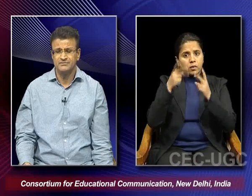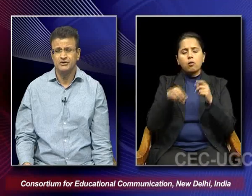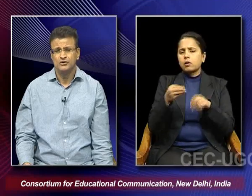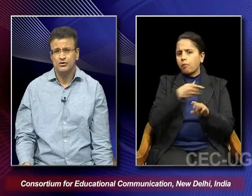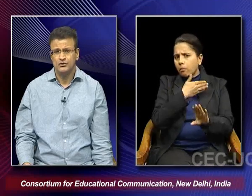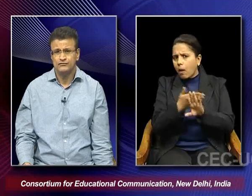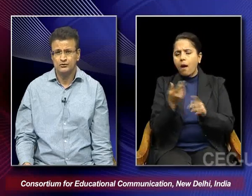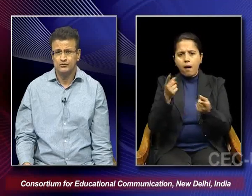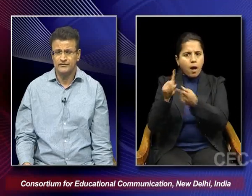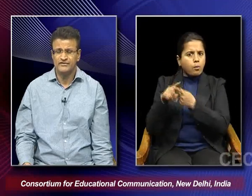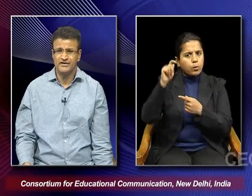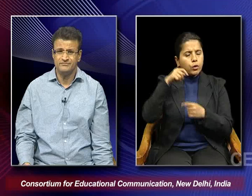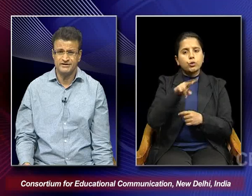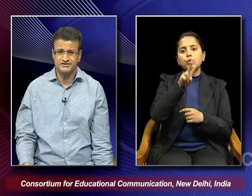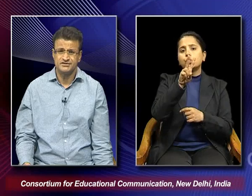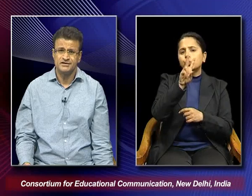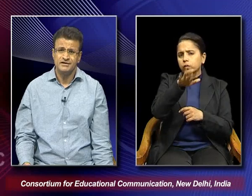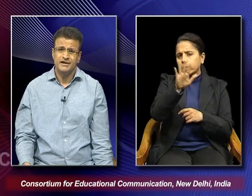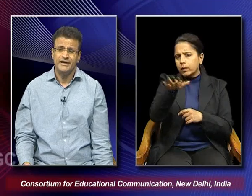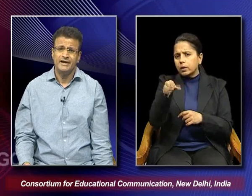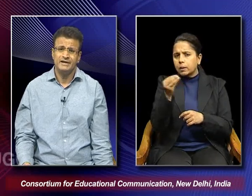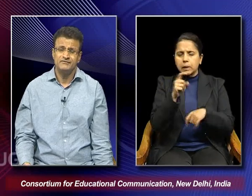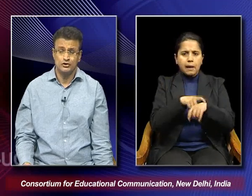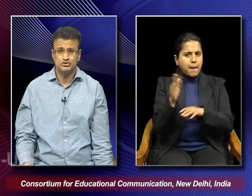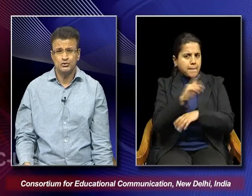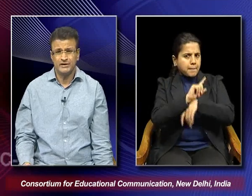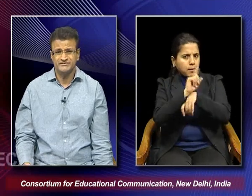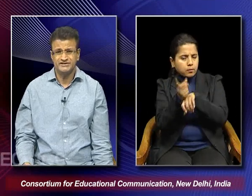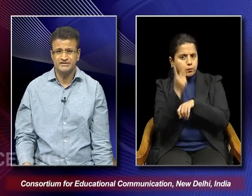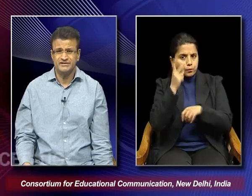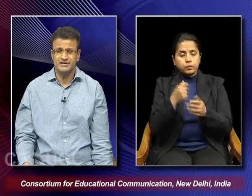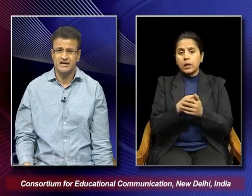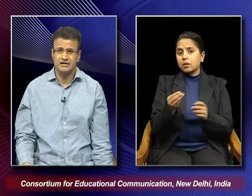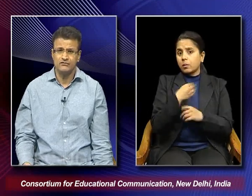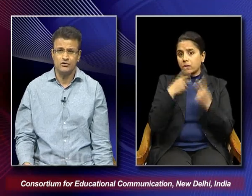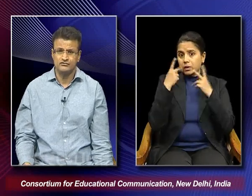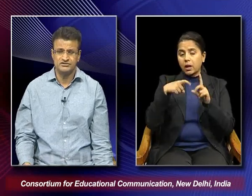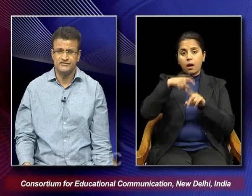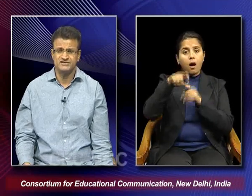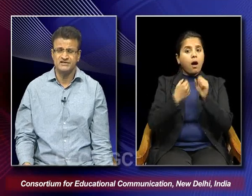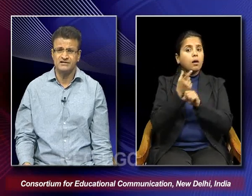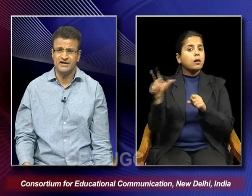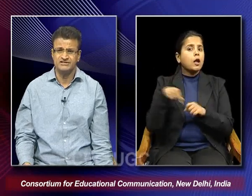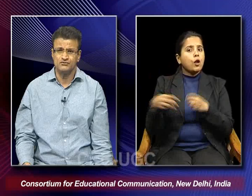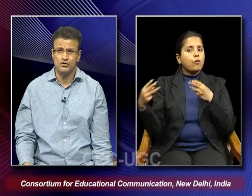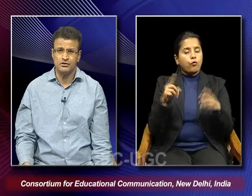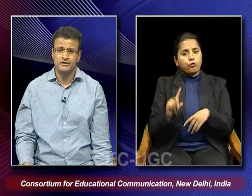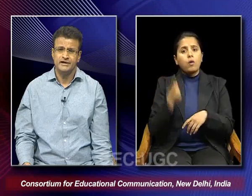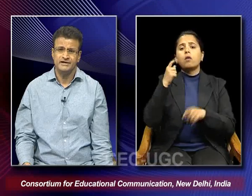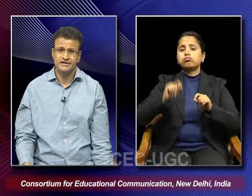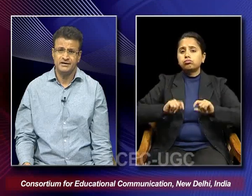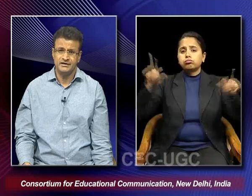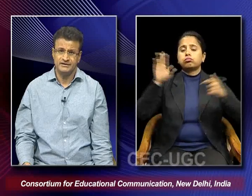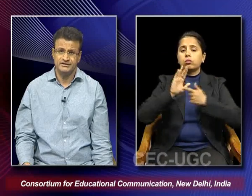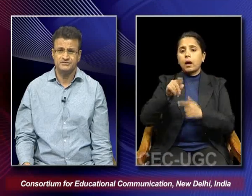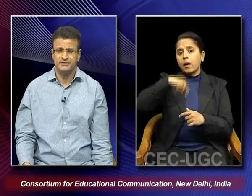time of 255 minutes. And we also have seen that Kargil war was the first televised war in